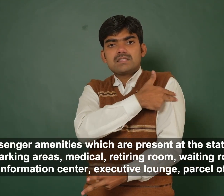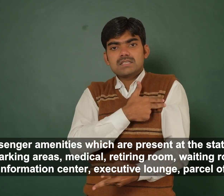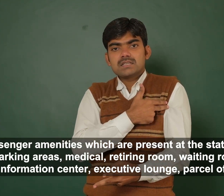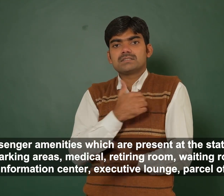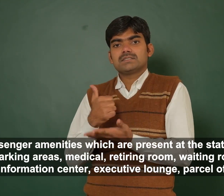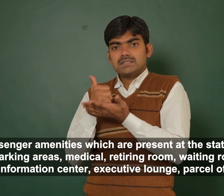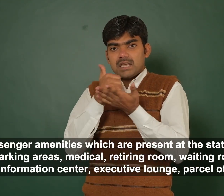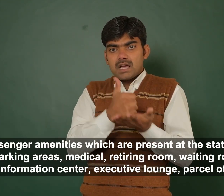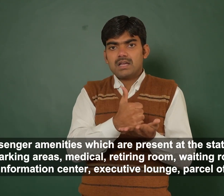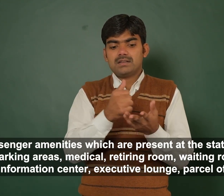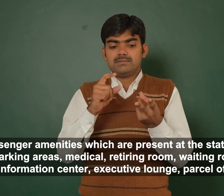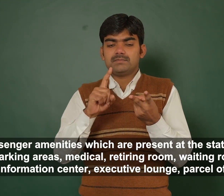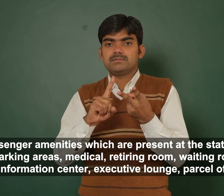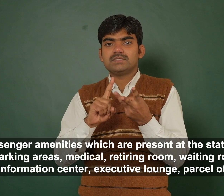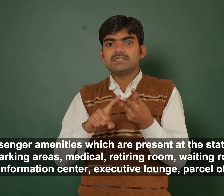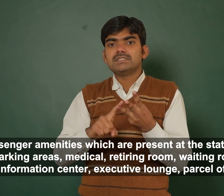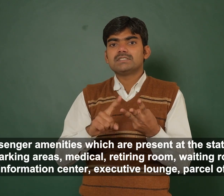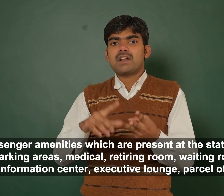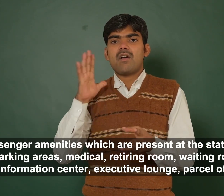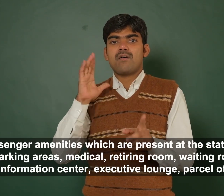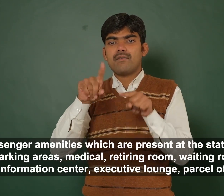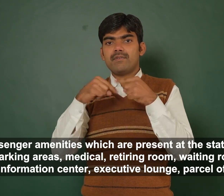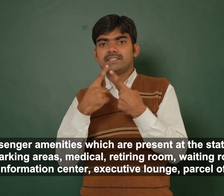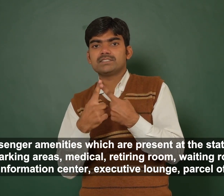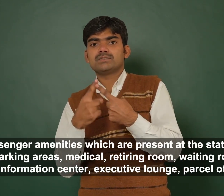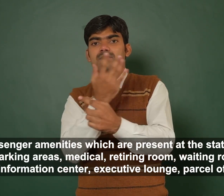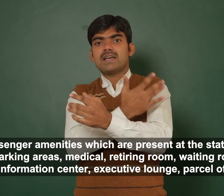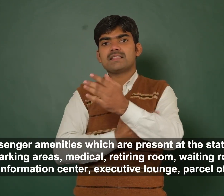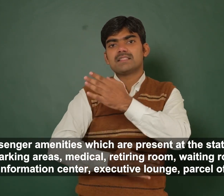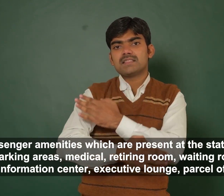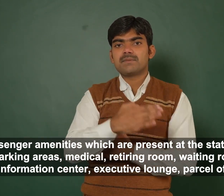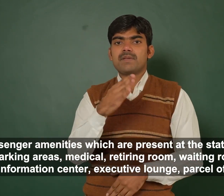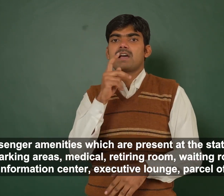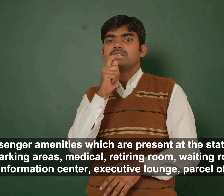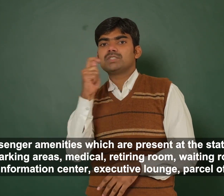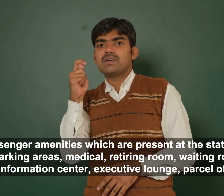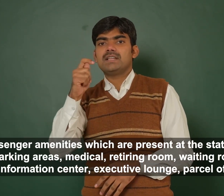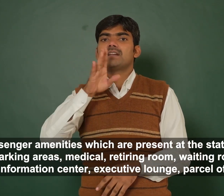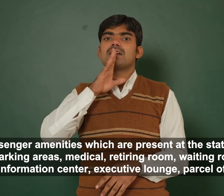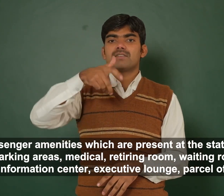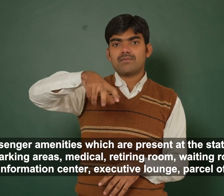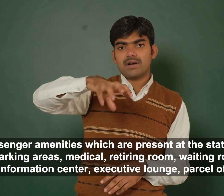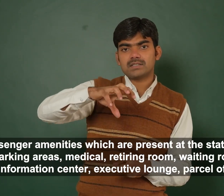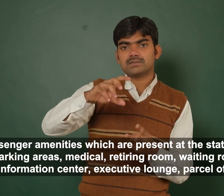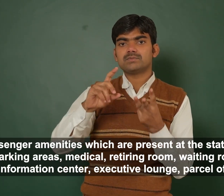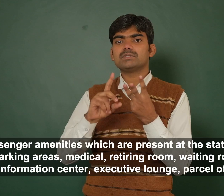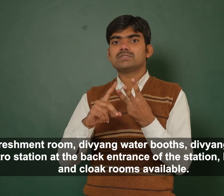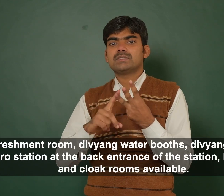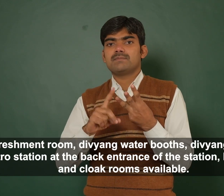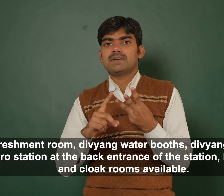retiring room, waiting rooms, information center, executive lounge, parcel office,